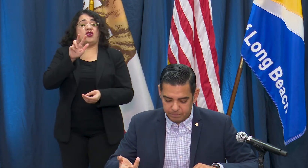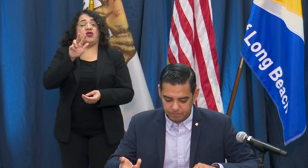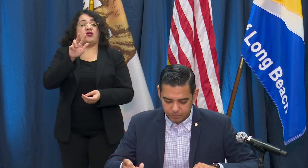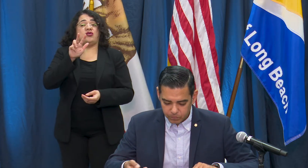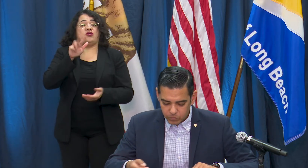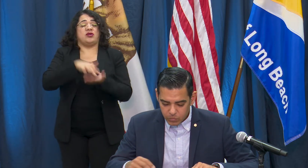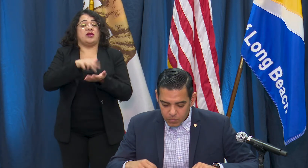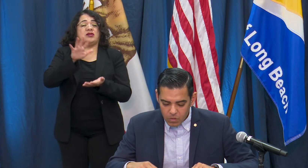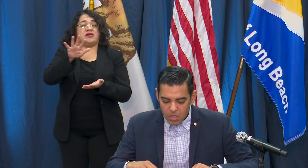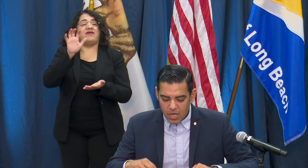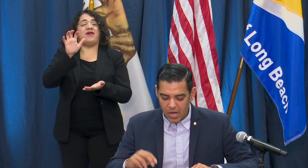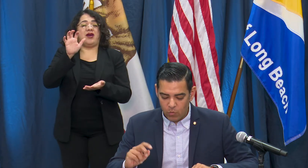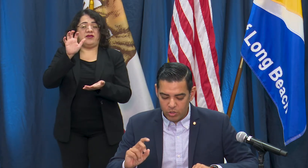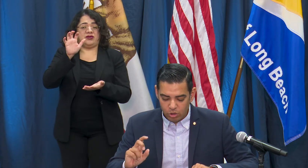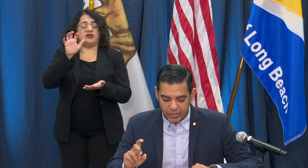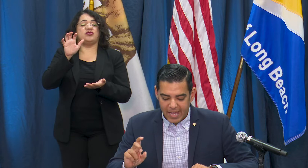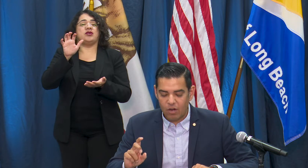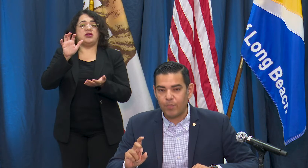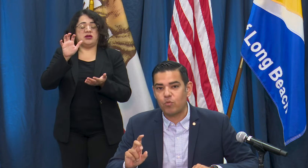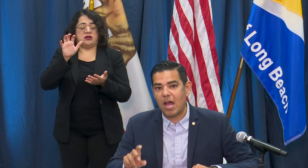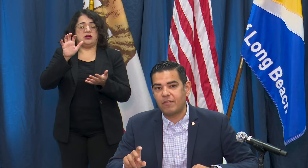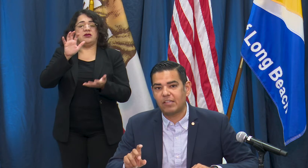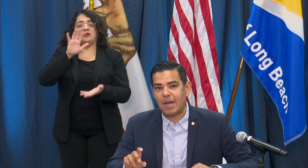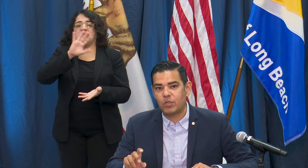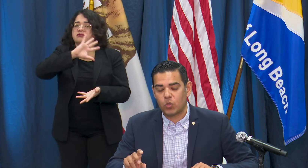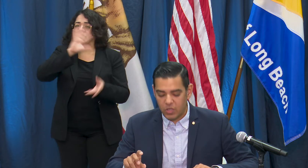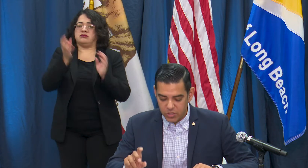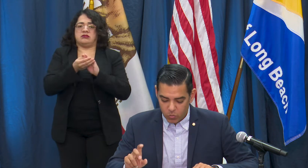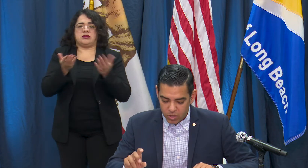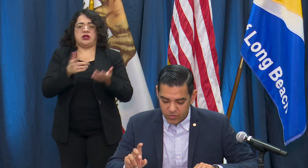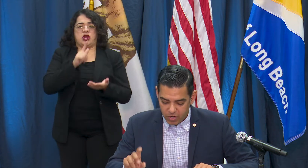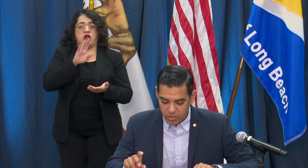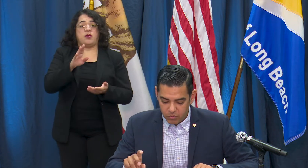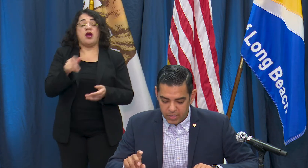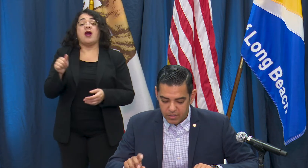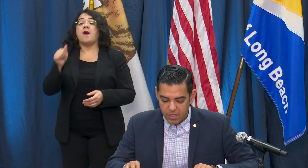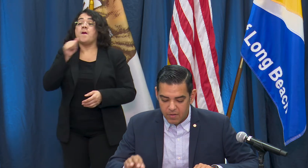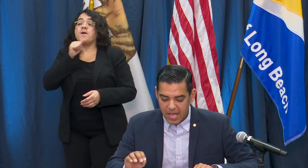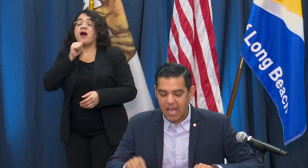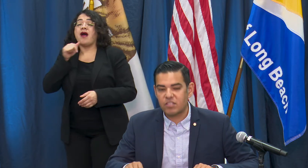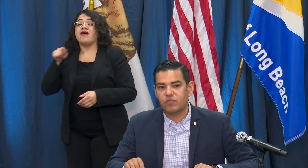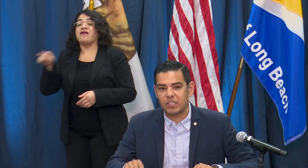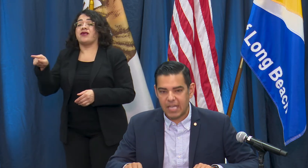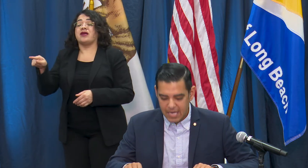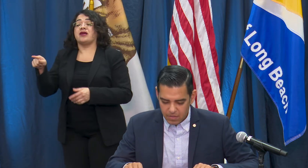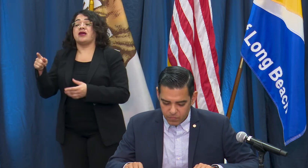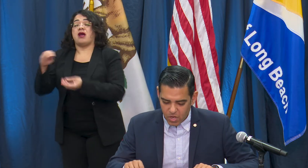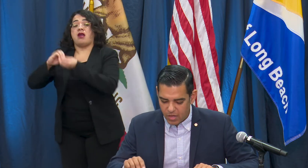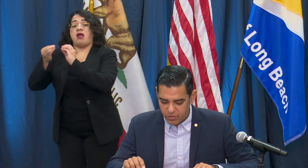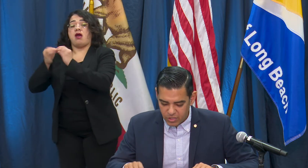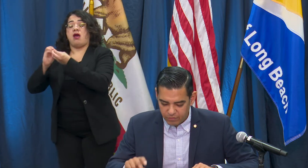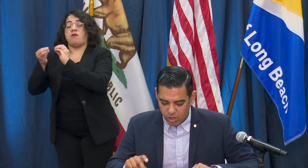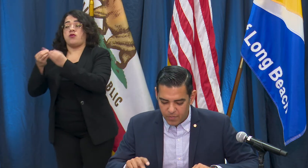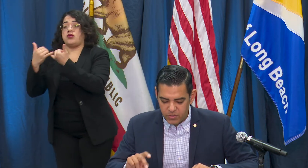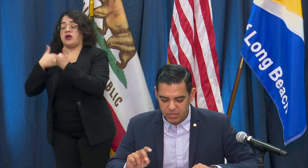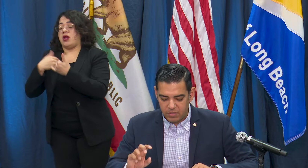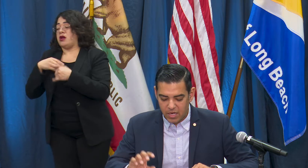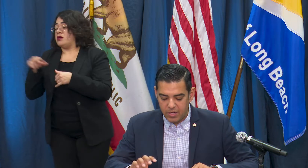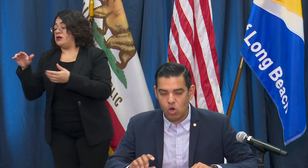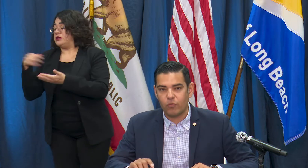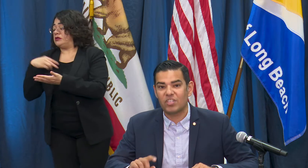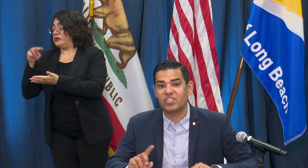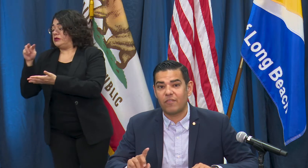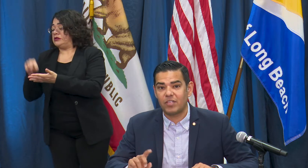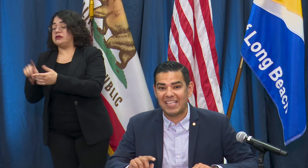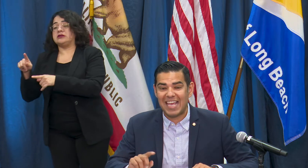locations. When you look at our private laboratories and the work they're doing, as of today, the City of Long Beach has